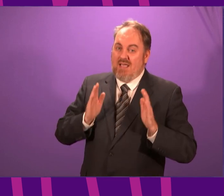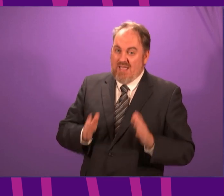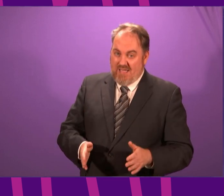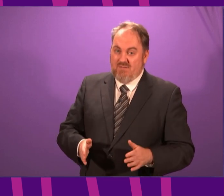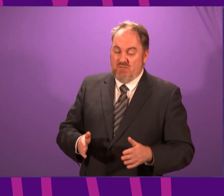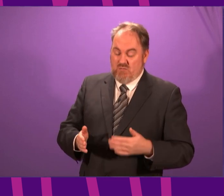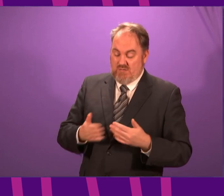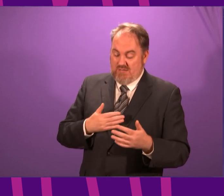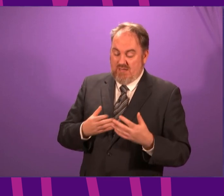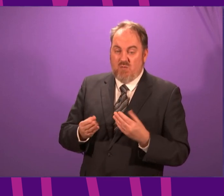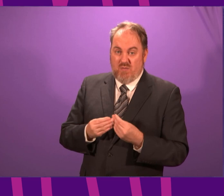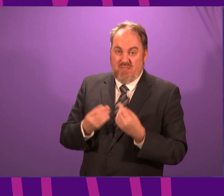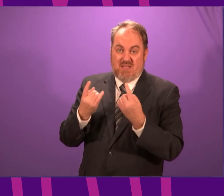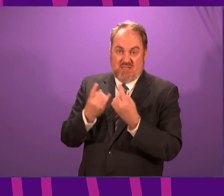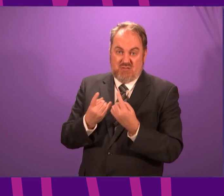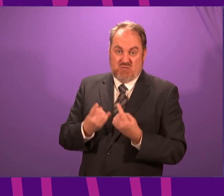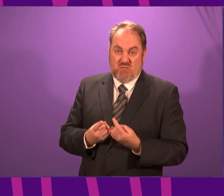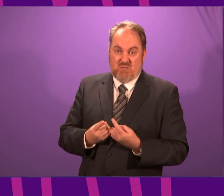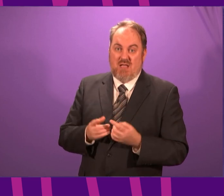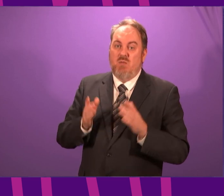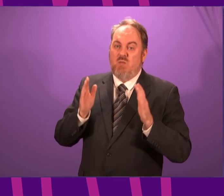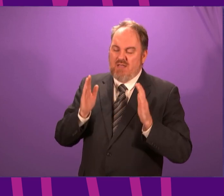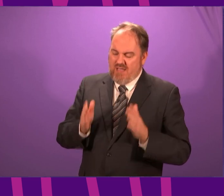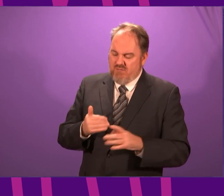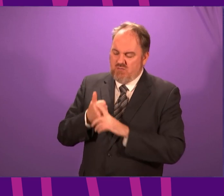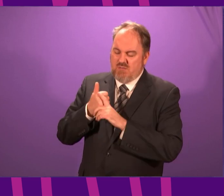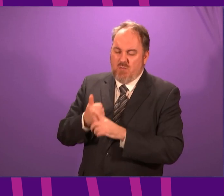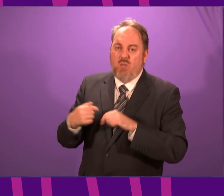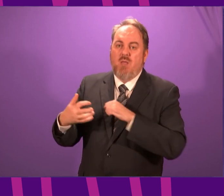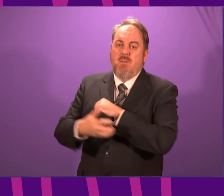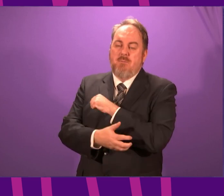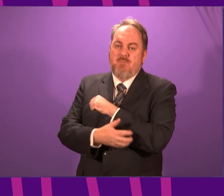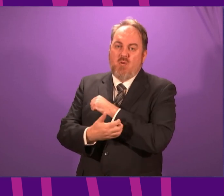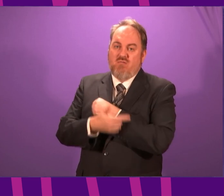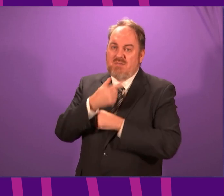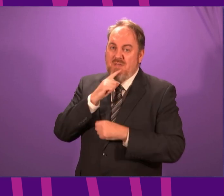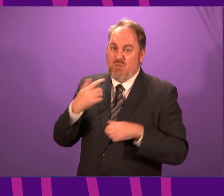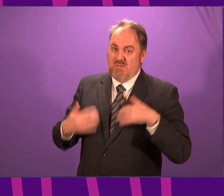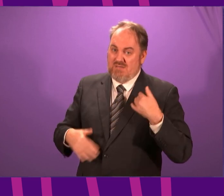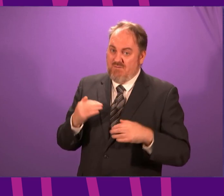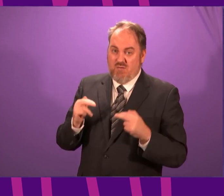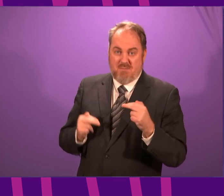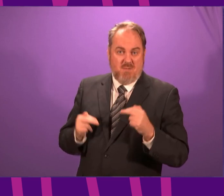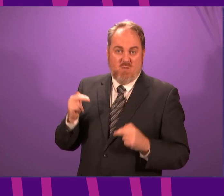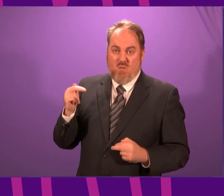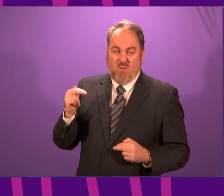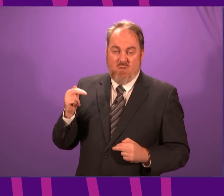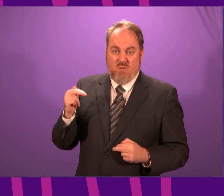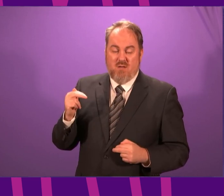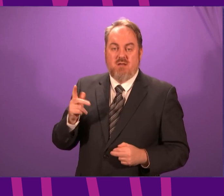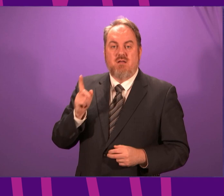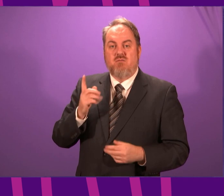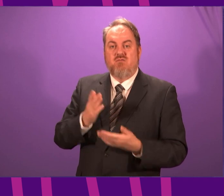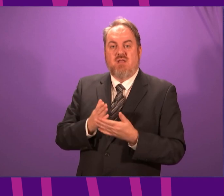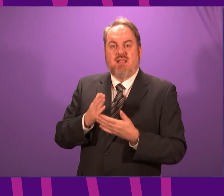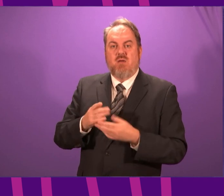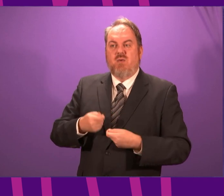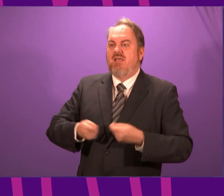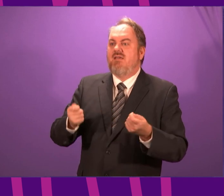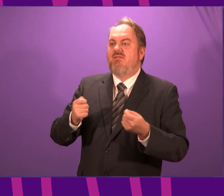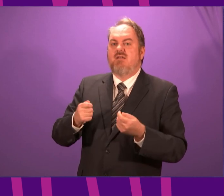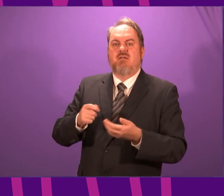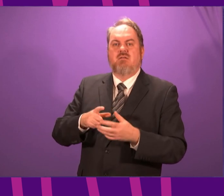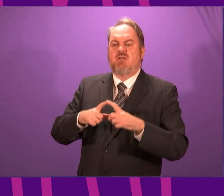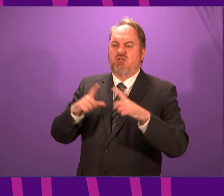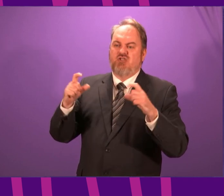to the plate and support our businesses in our most deprived areas. It's unthinkable that a blank cheque approach has been given to other parts